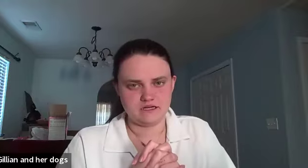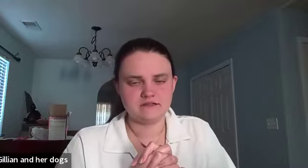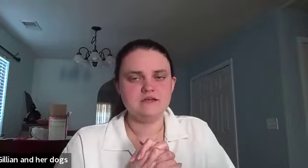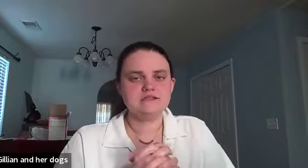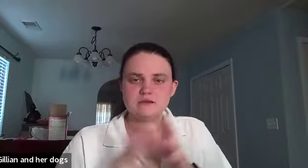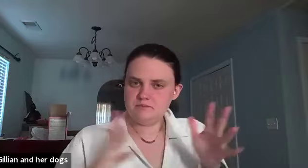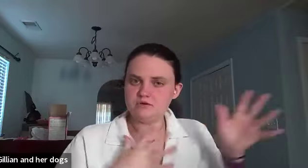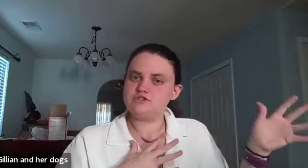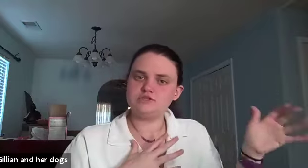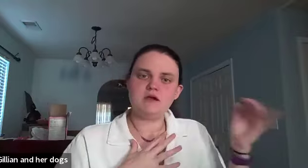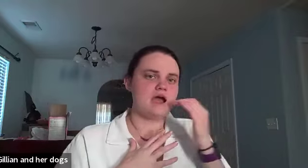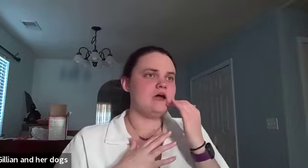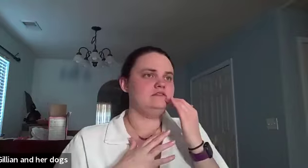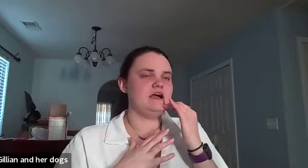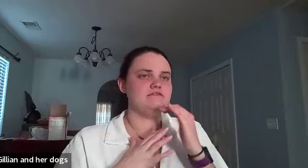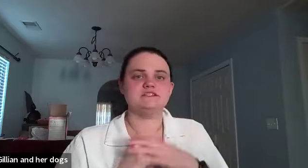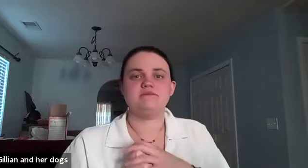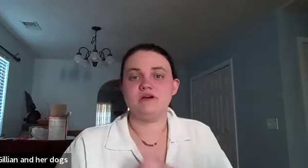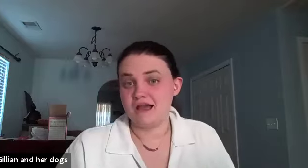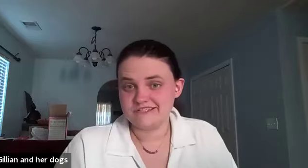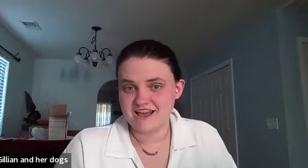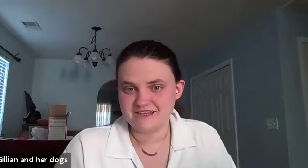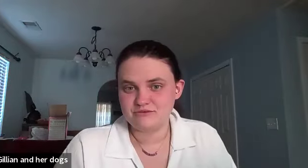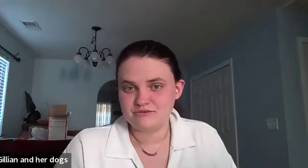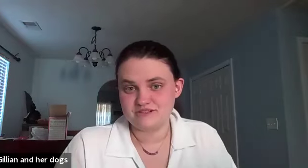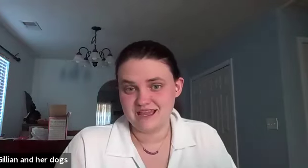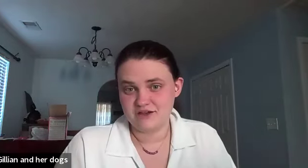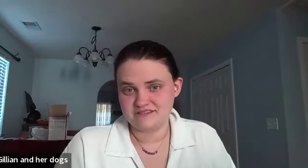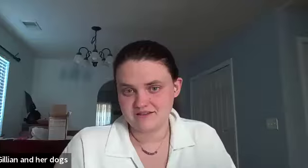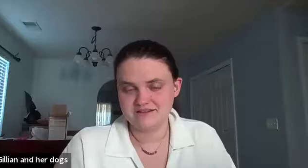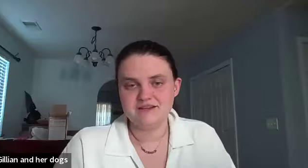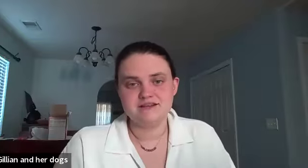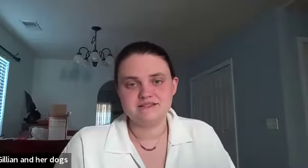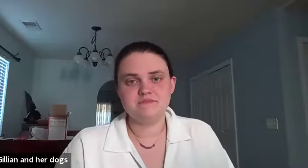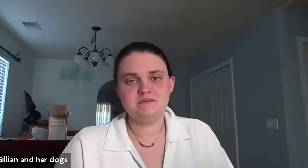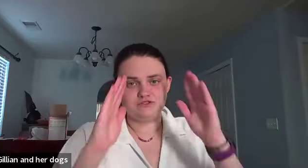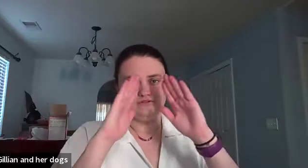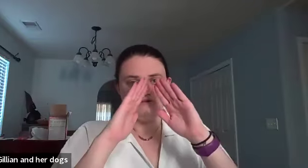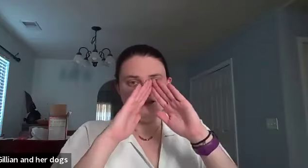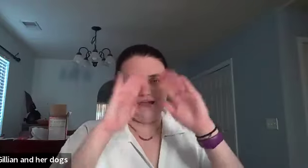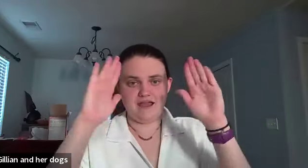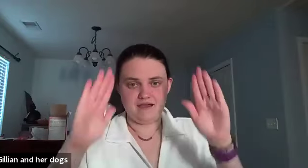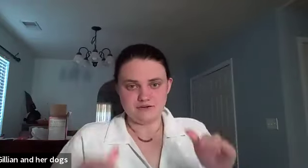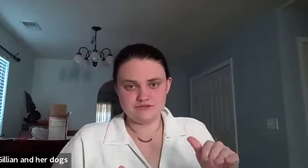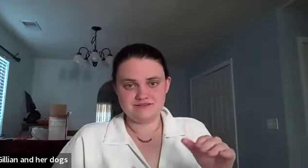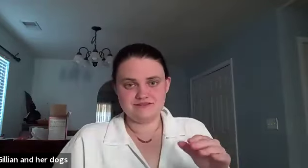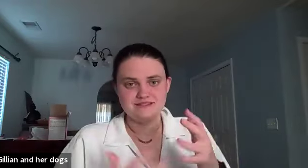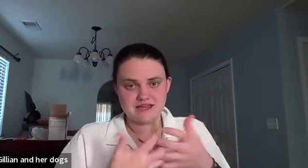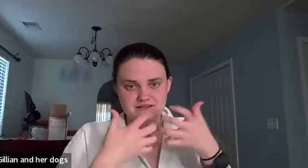it. Some people do add like for example a house salad when people say house salad. Some people do like house